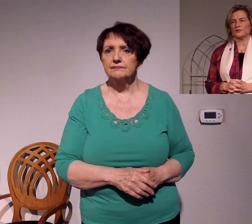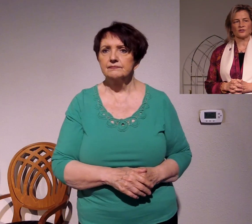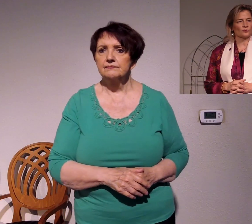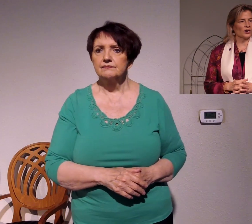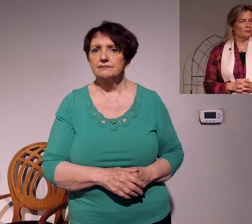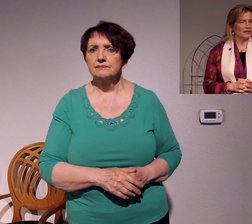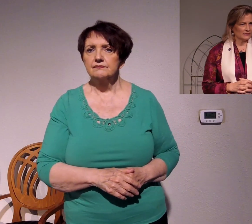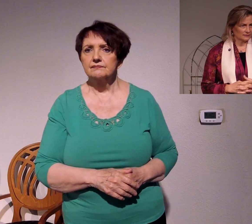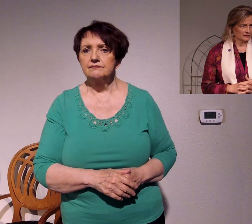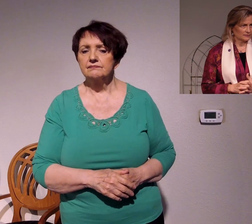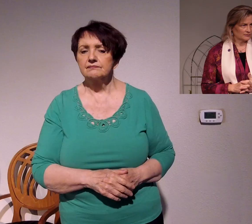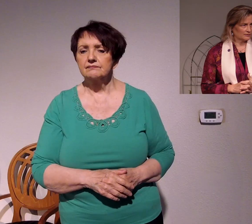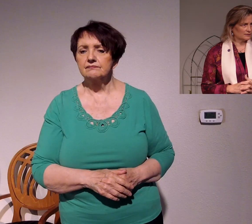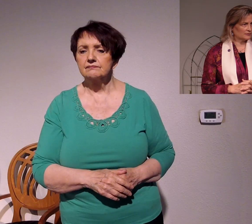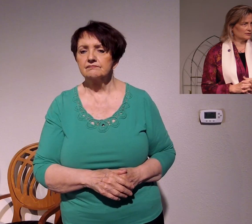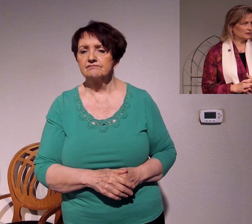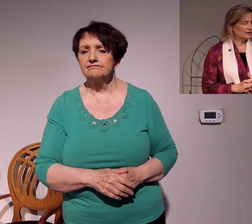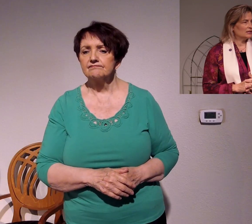And there's the rub.